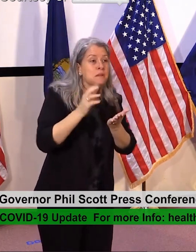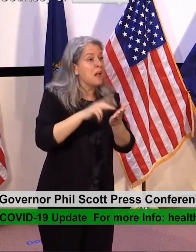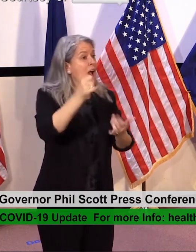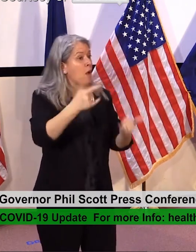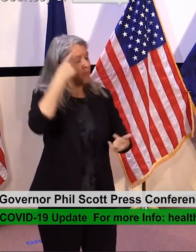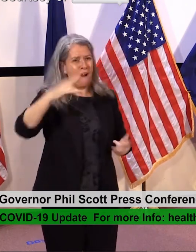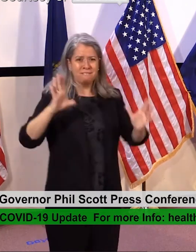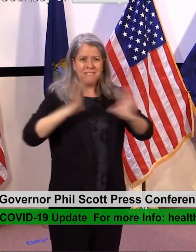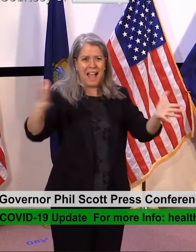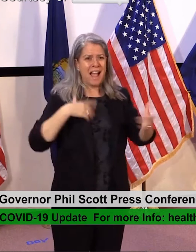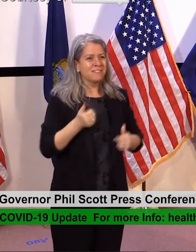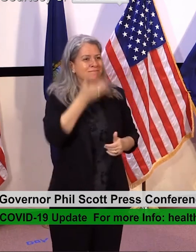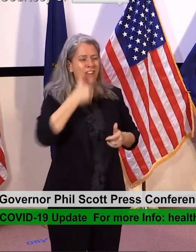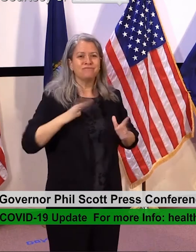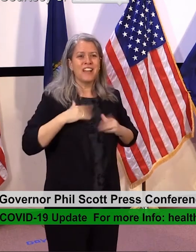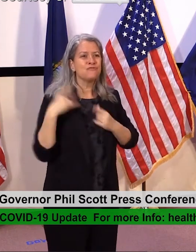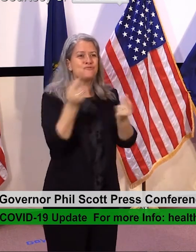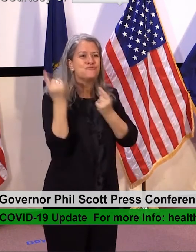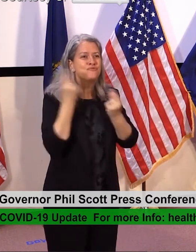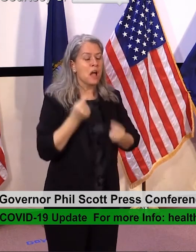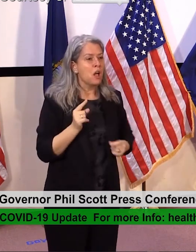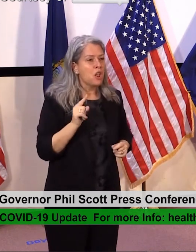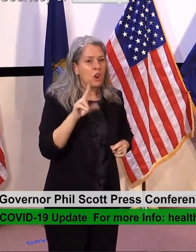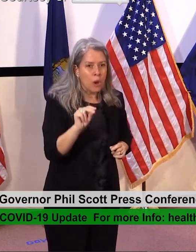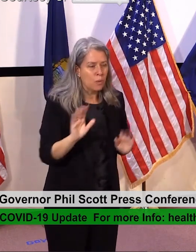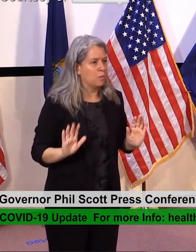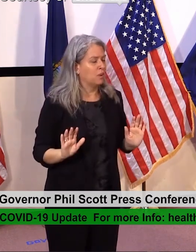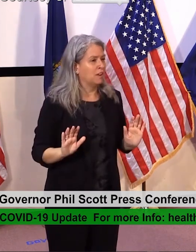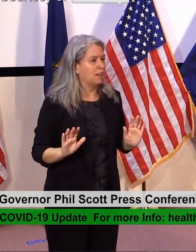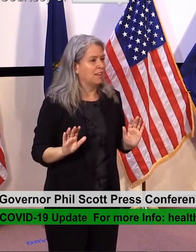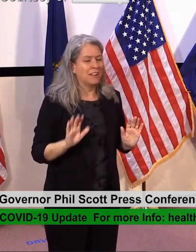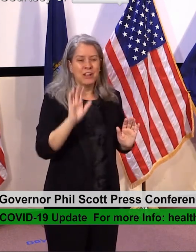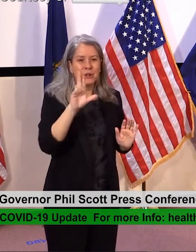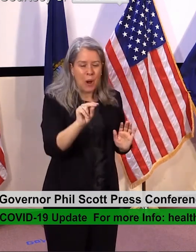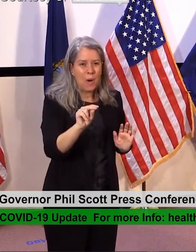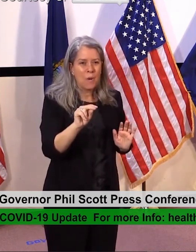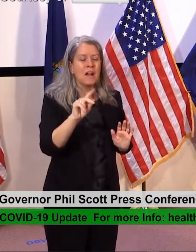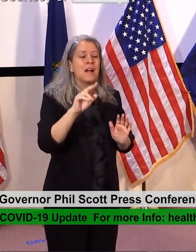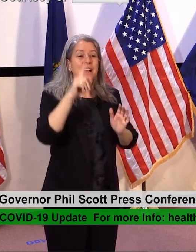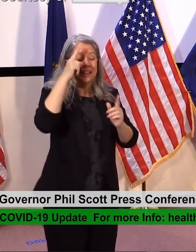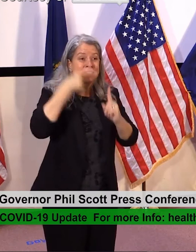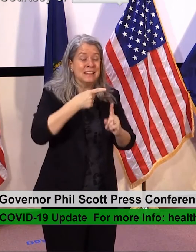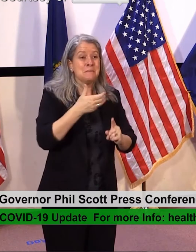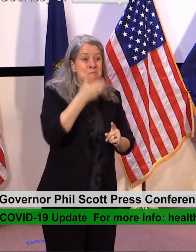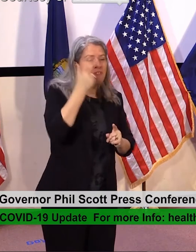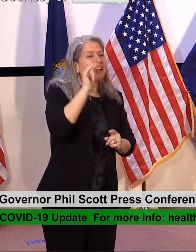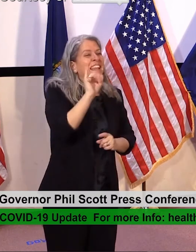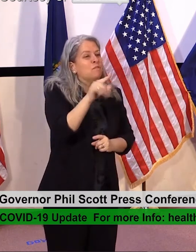others. Please continue to follow the measures we put into place, even if you're wearing a mask.